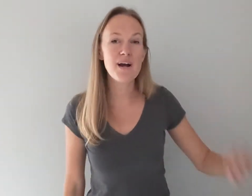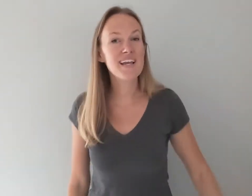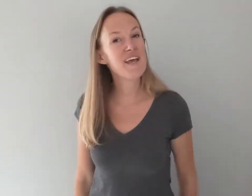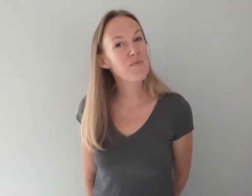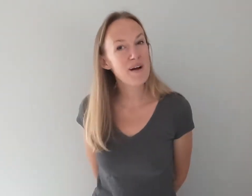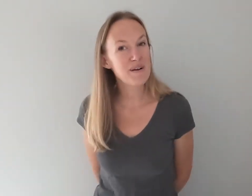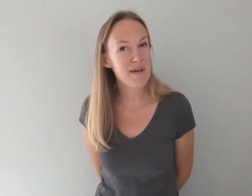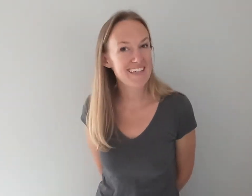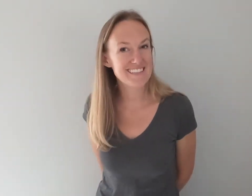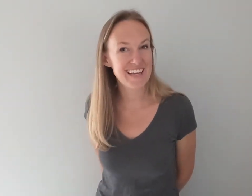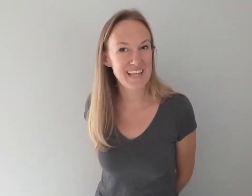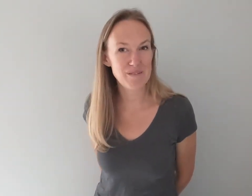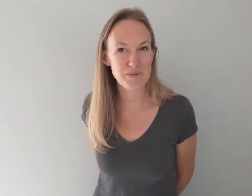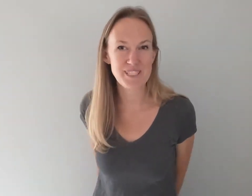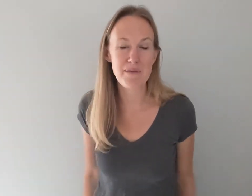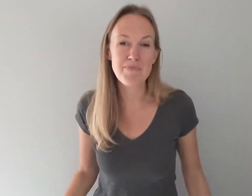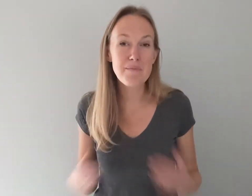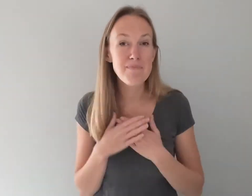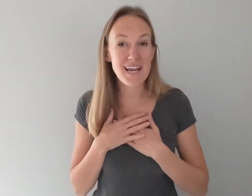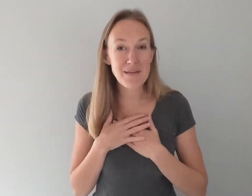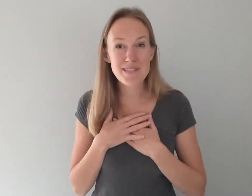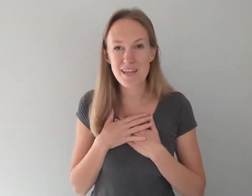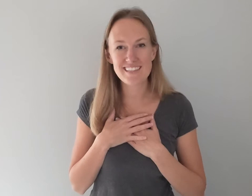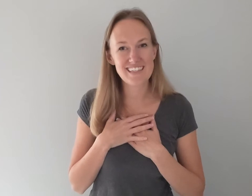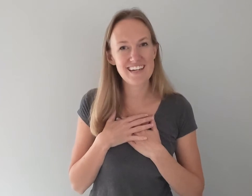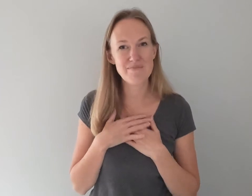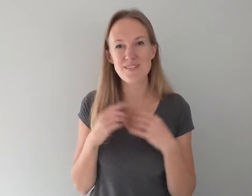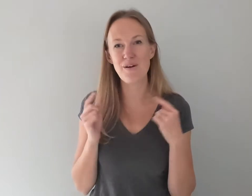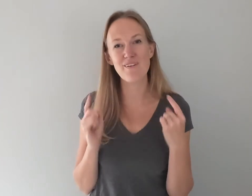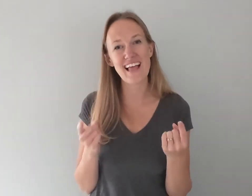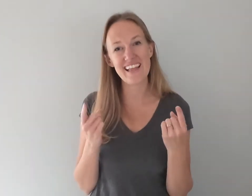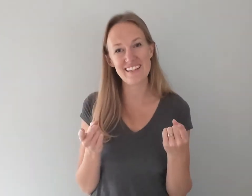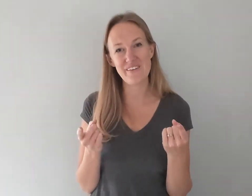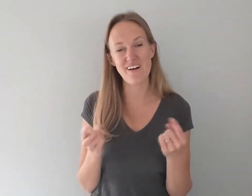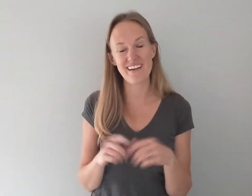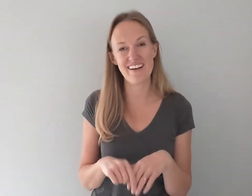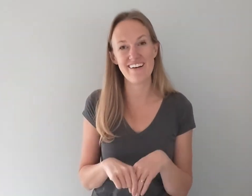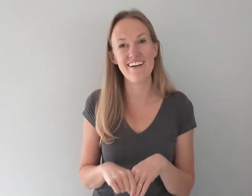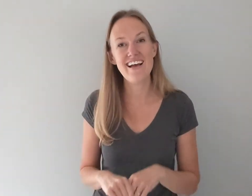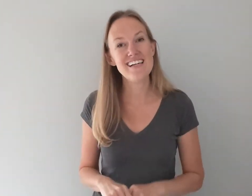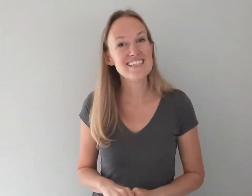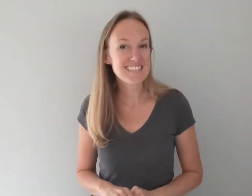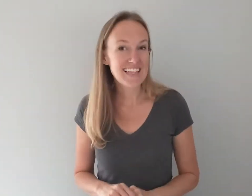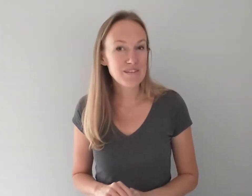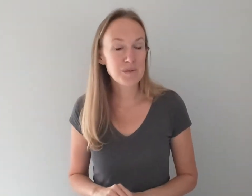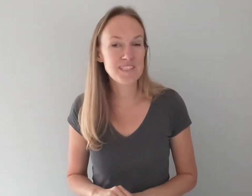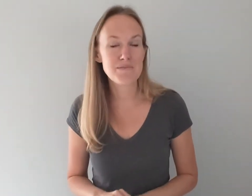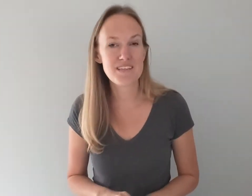everyone, and welcome back to Sign Language Worship. My name is Mandy, and I'm so glad that you are here. Sign Language Worship is a